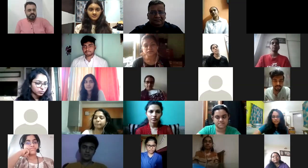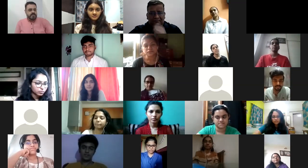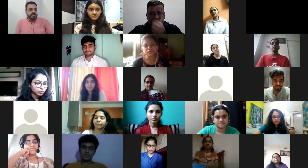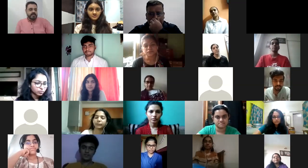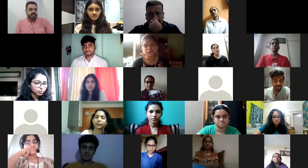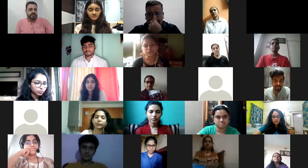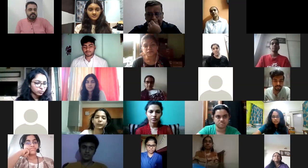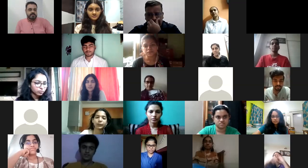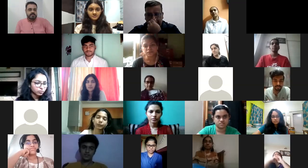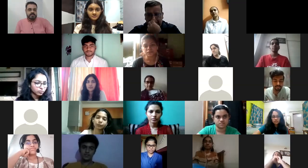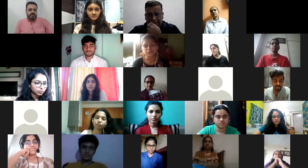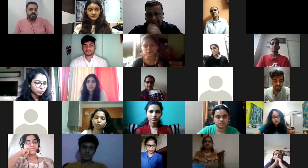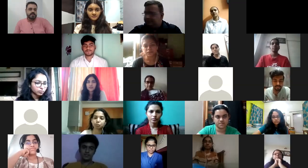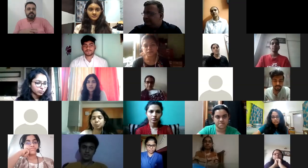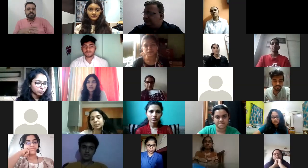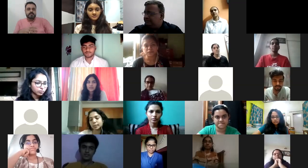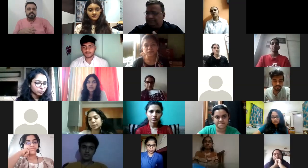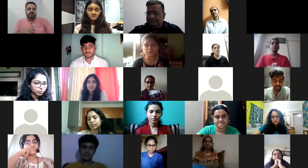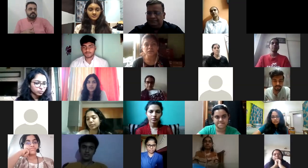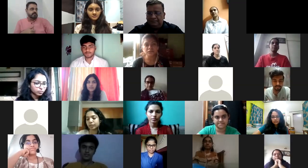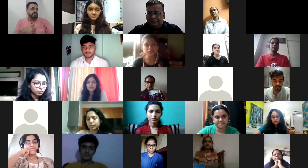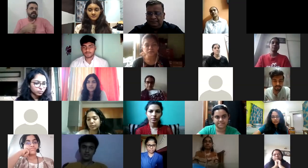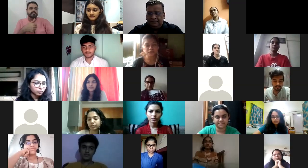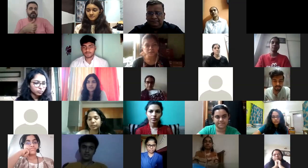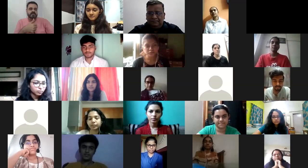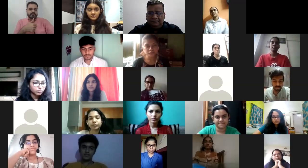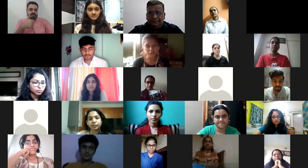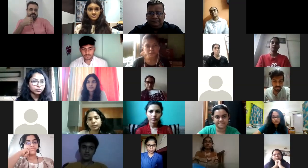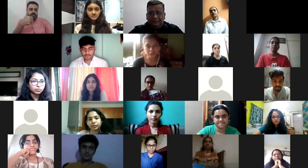they are okay. This is a sign for good.